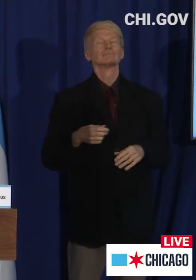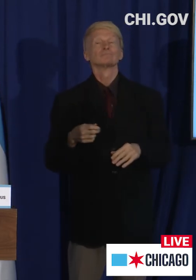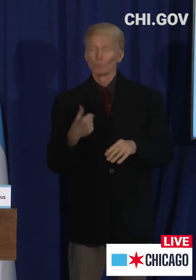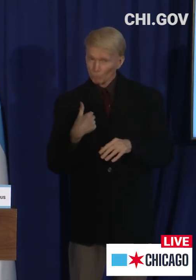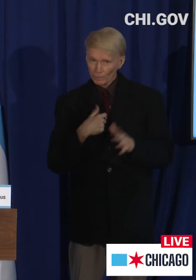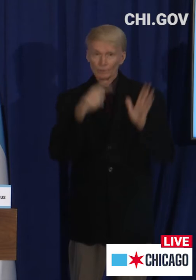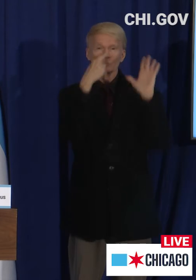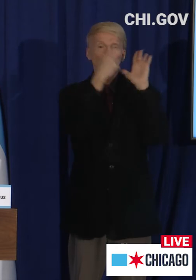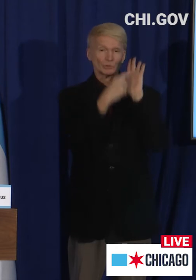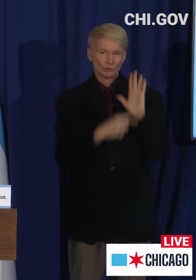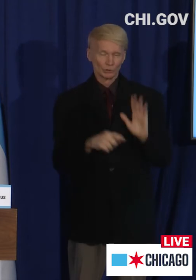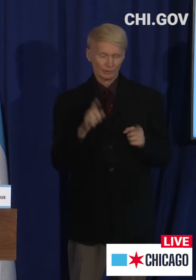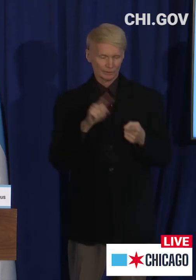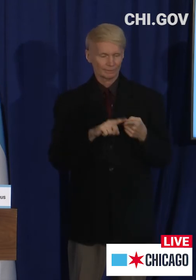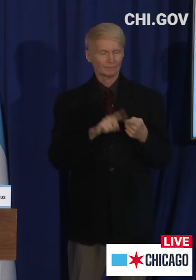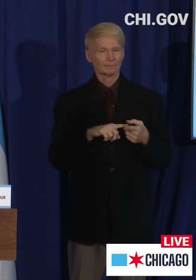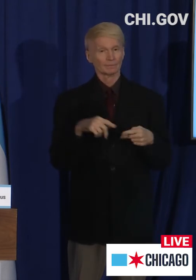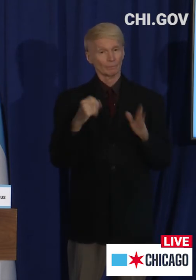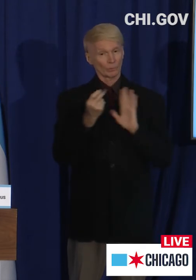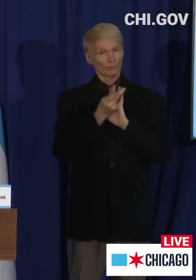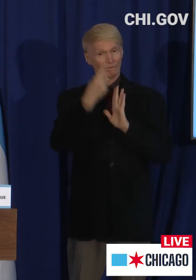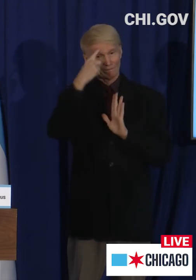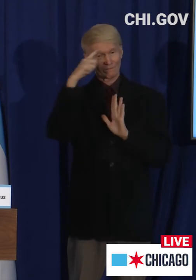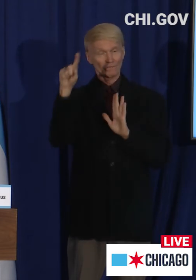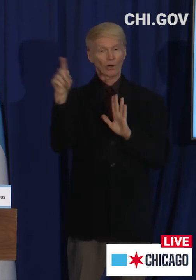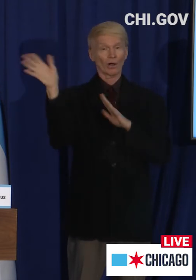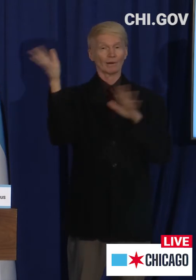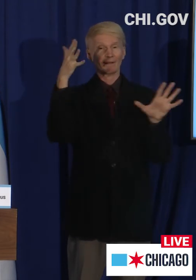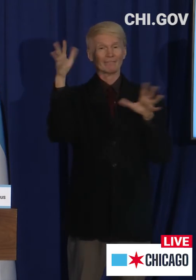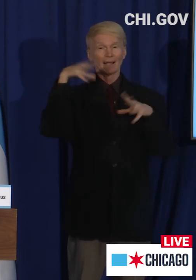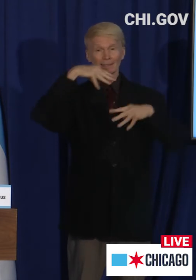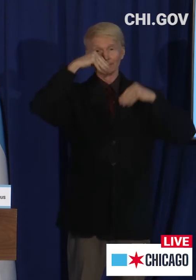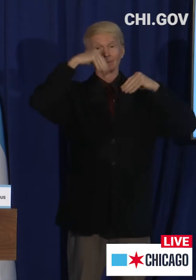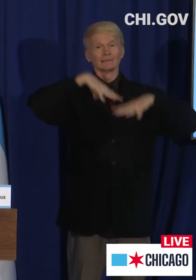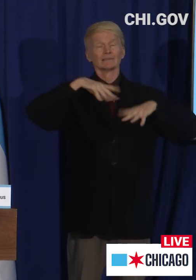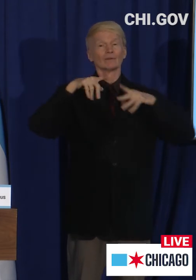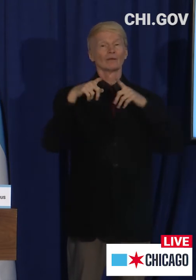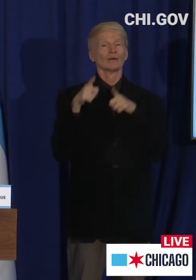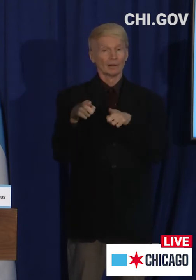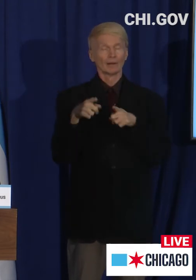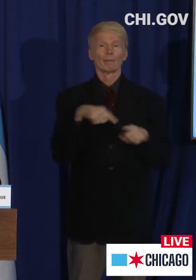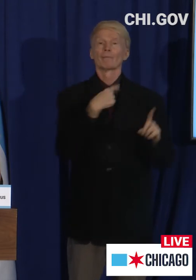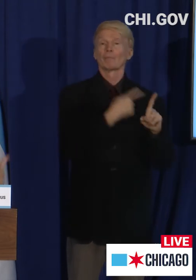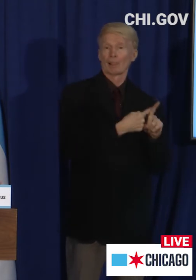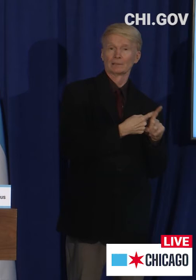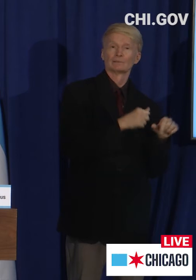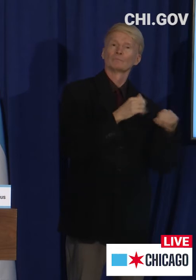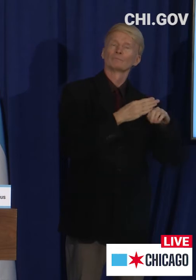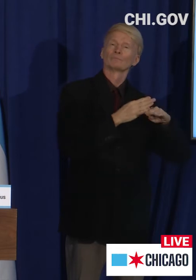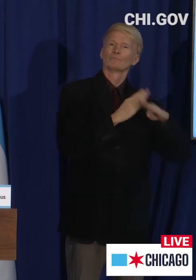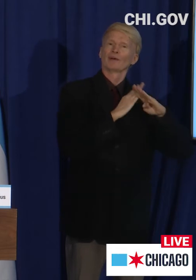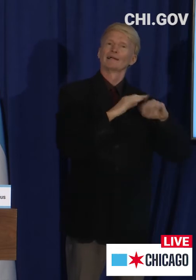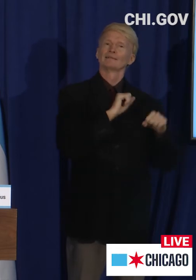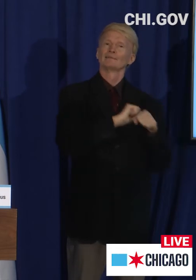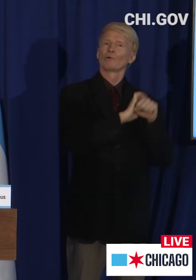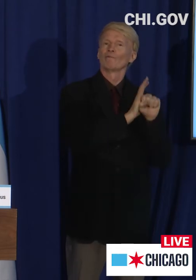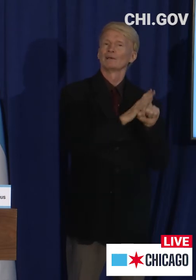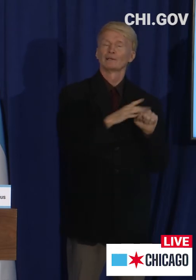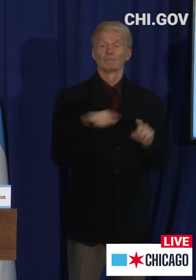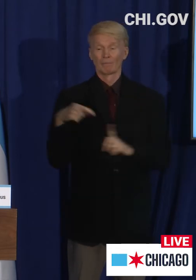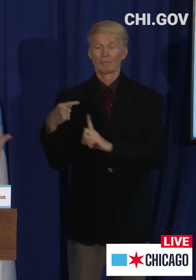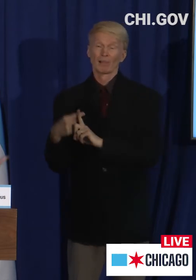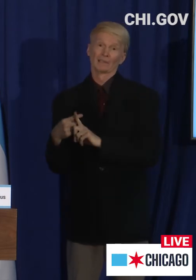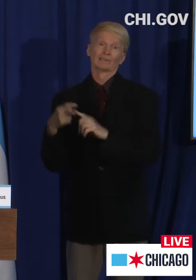looked at from a COVID perspective related to ventilation. They're also being looked at from a fire perspective. These are being heated, so we need to make sure